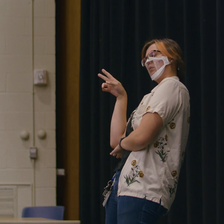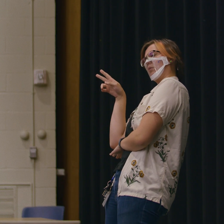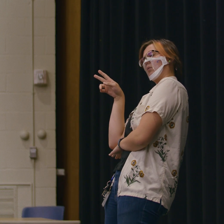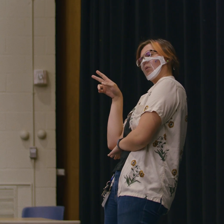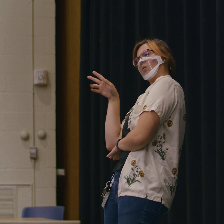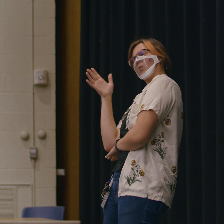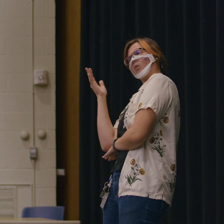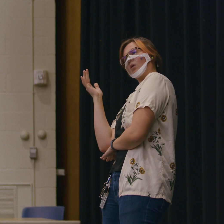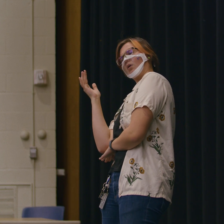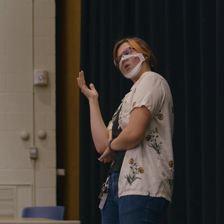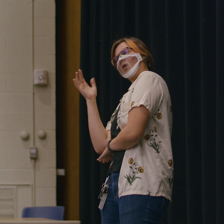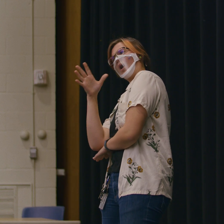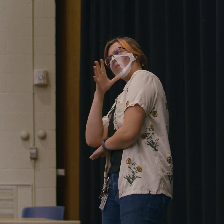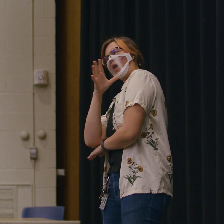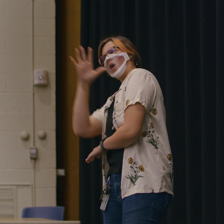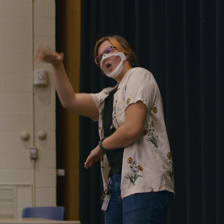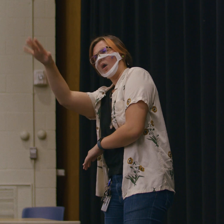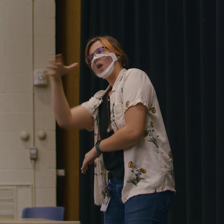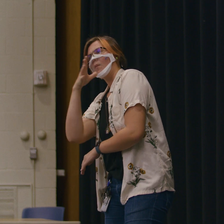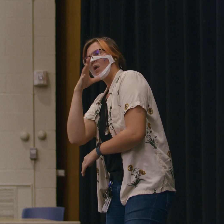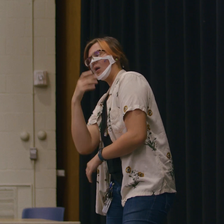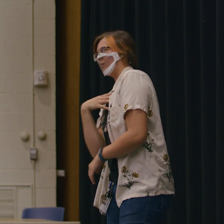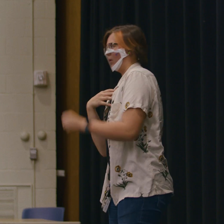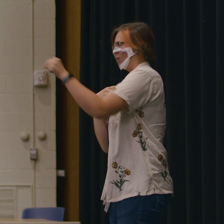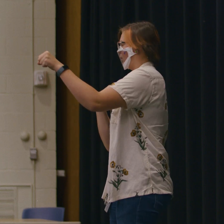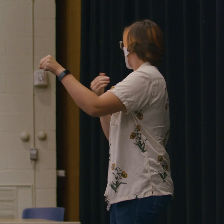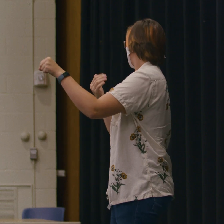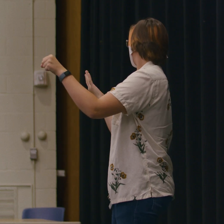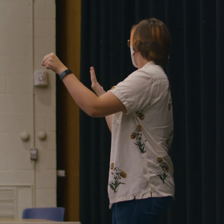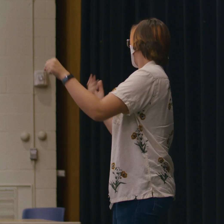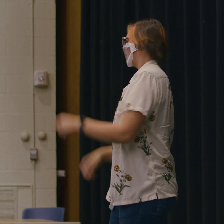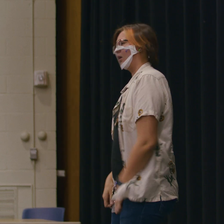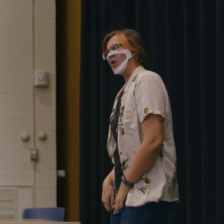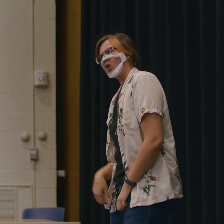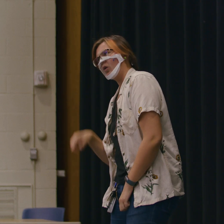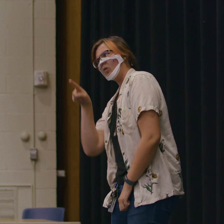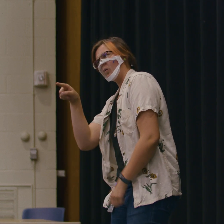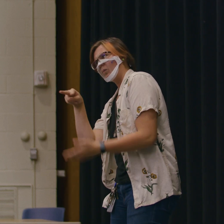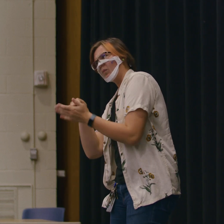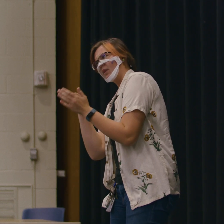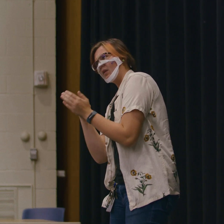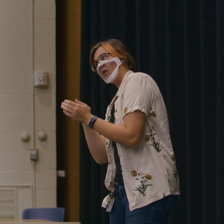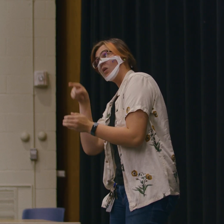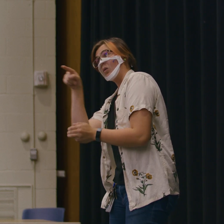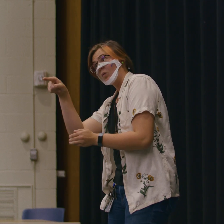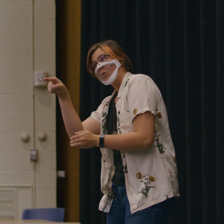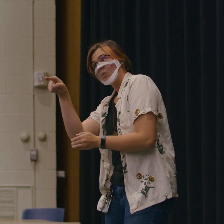story very distinctly, and being able to tell it in sign language and have it relate to both my deaf